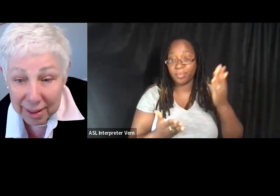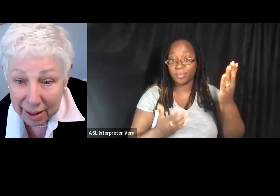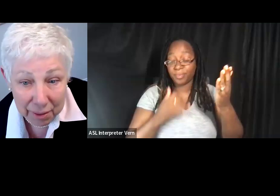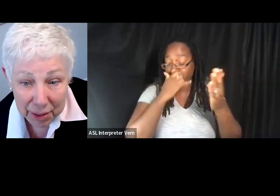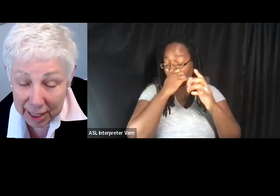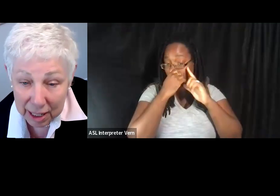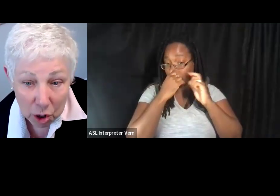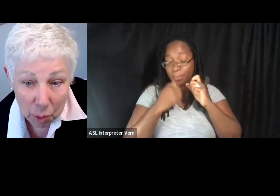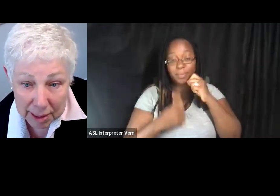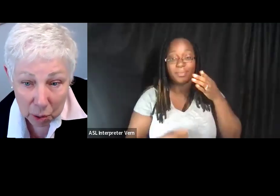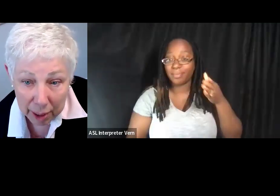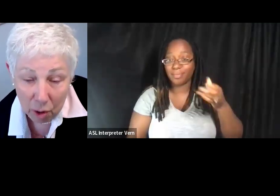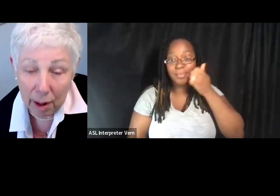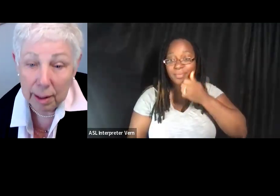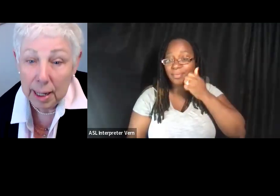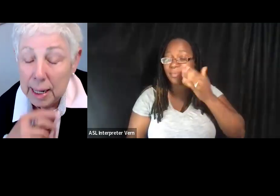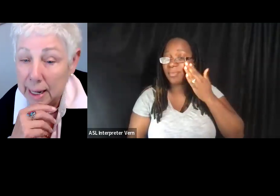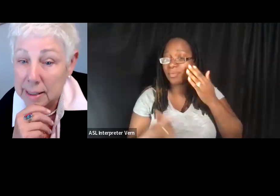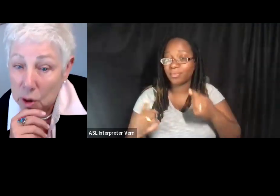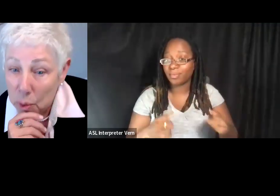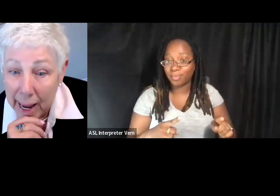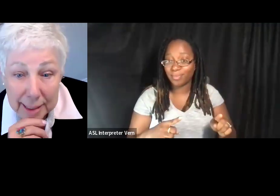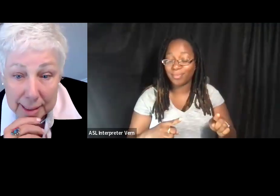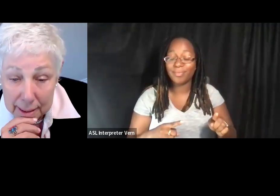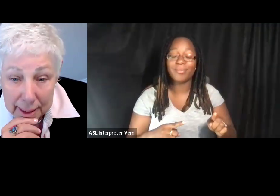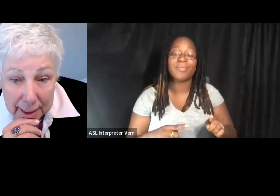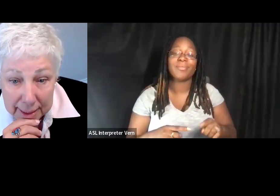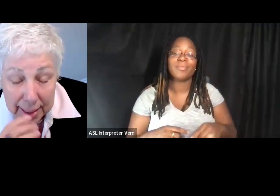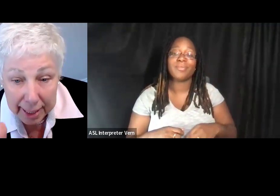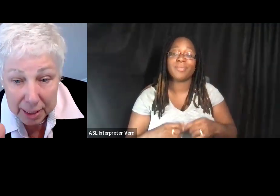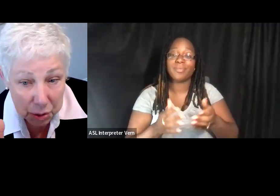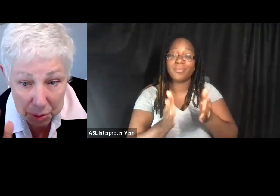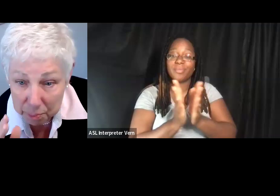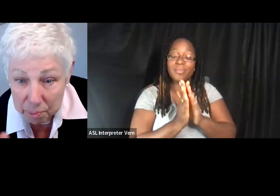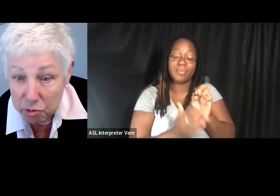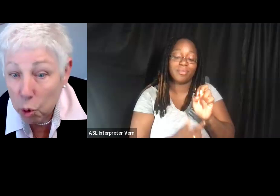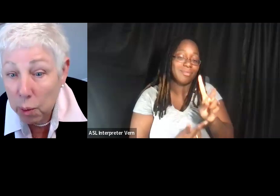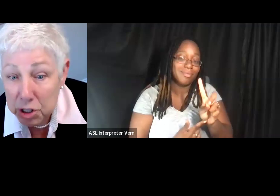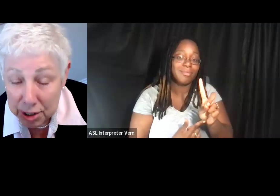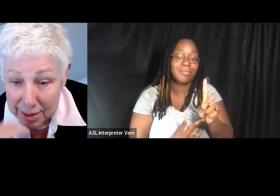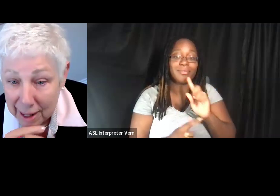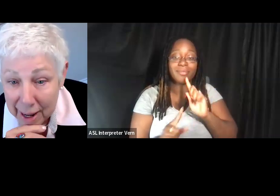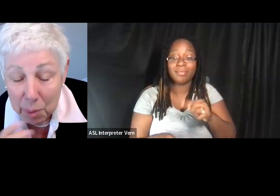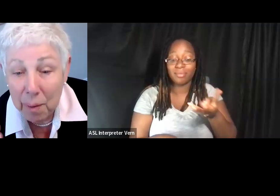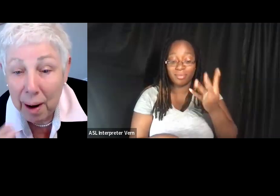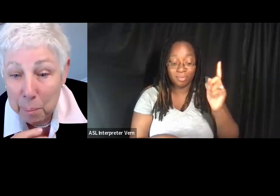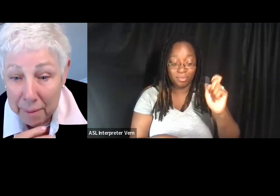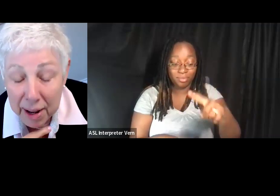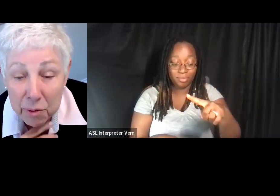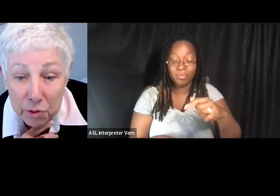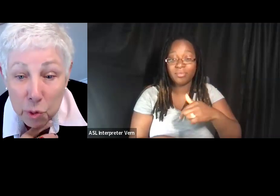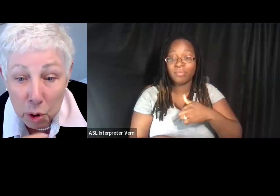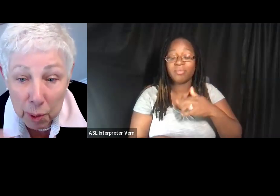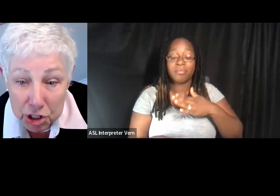you're not there every day to know what's going on. And so ask the ED to answer 4 questions. I have